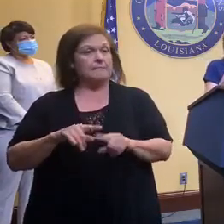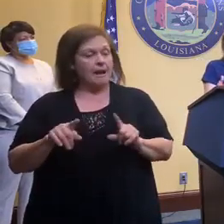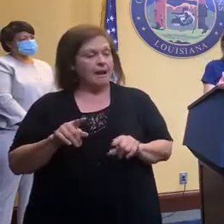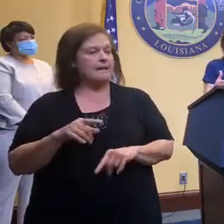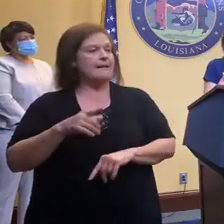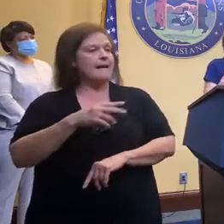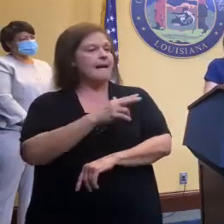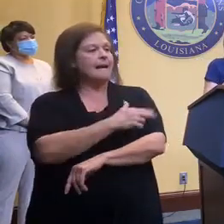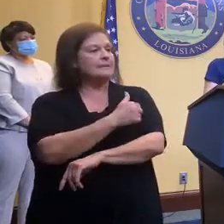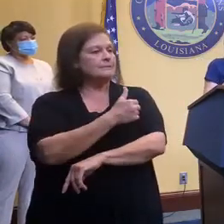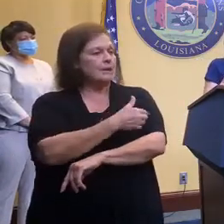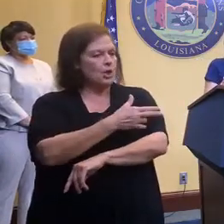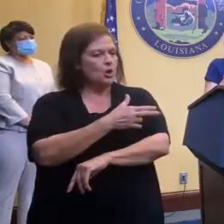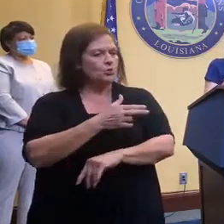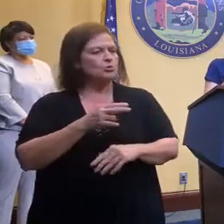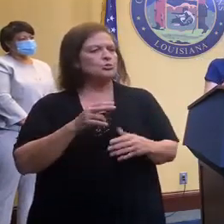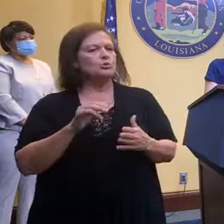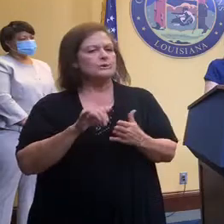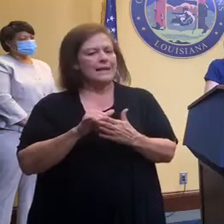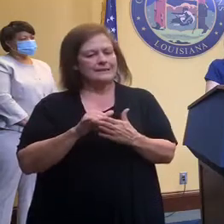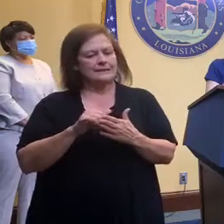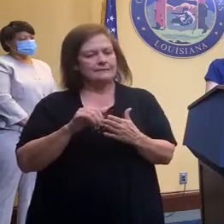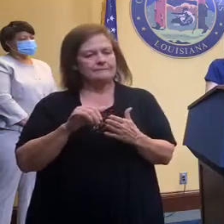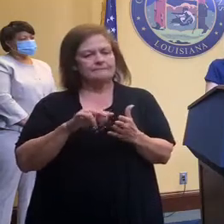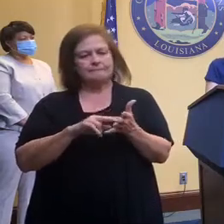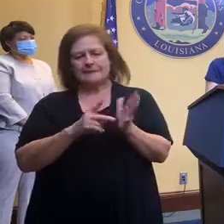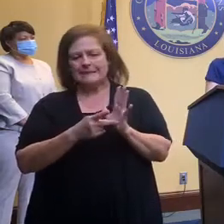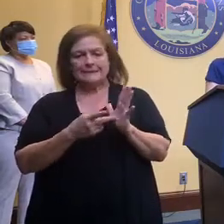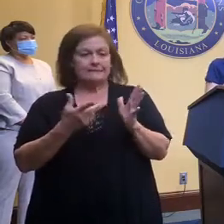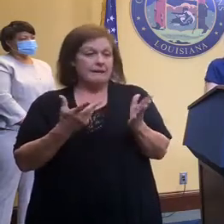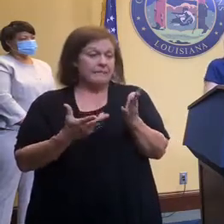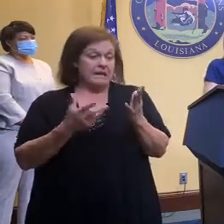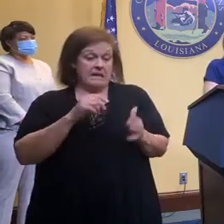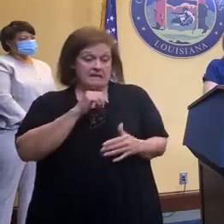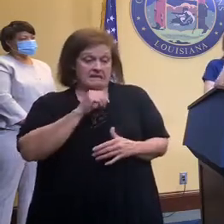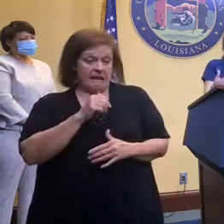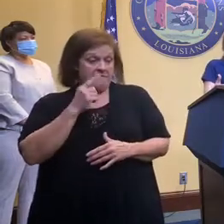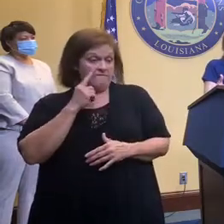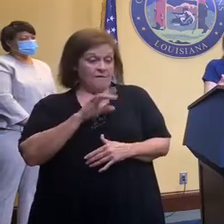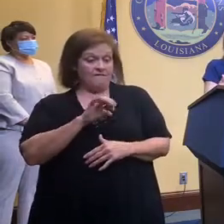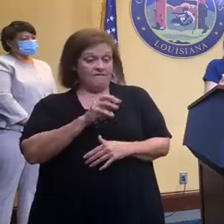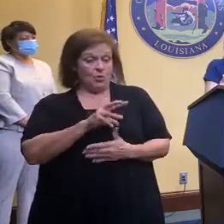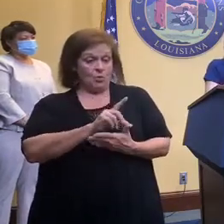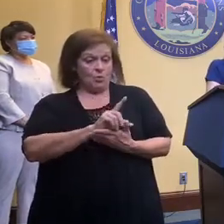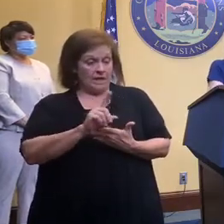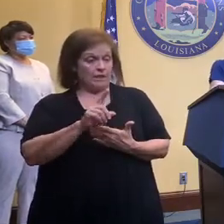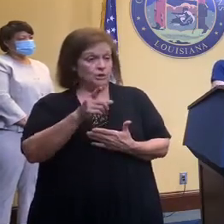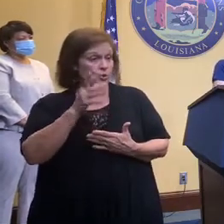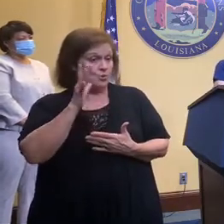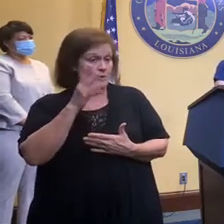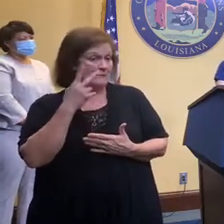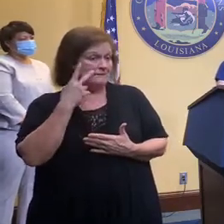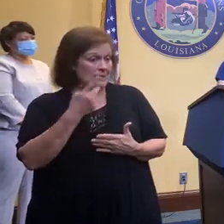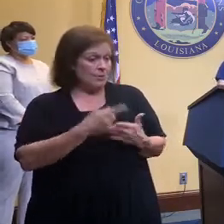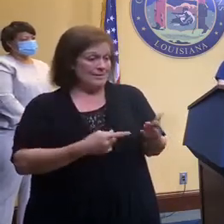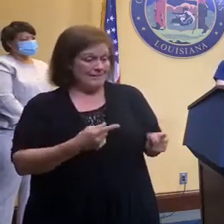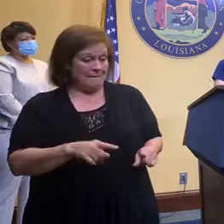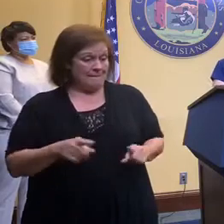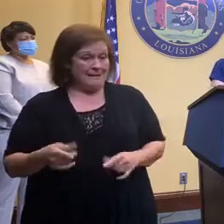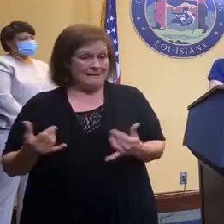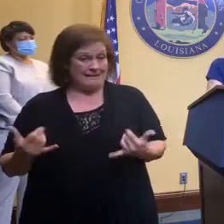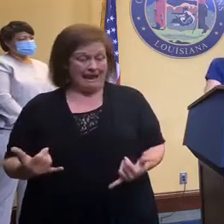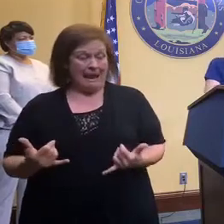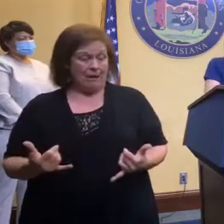a lagging indicator of a surge. So it may not be for another few weeks that we truly see the effect of what we're seeing right now